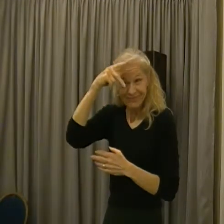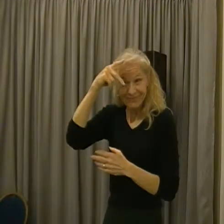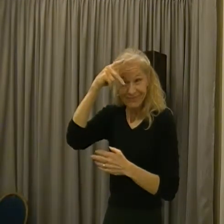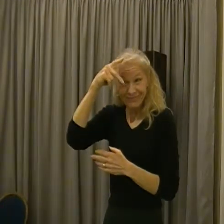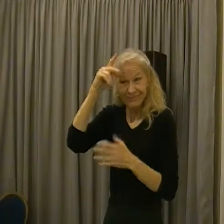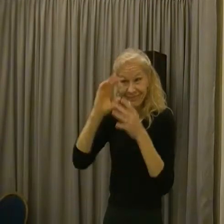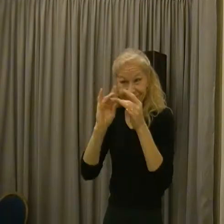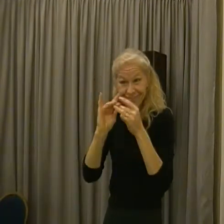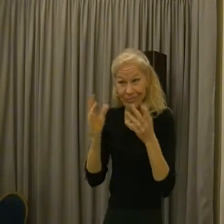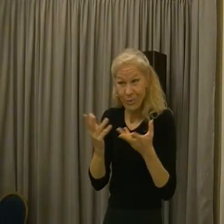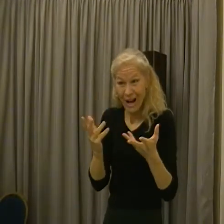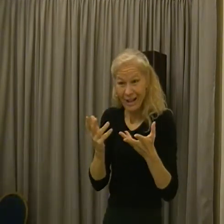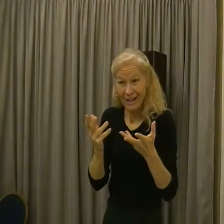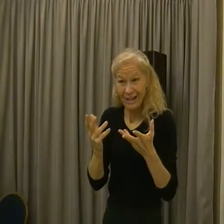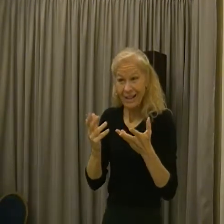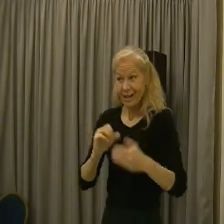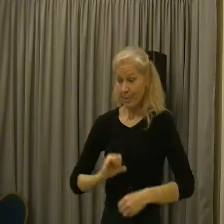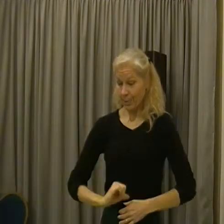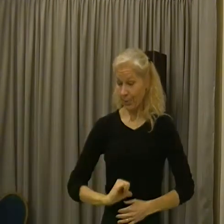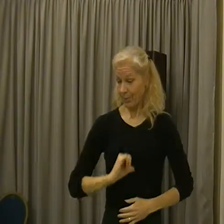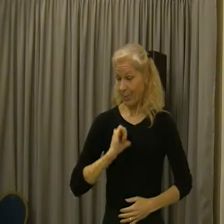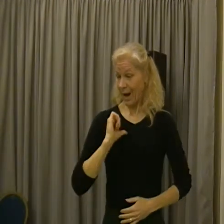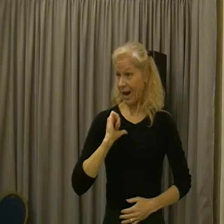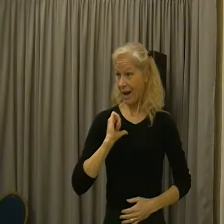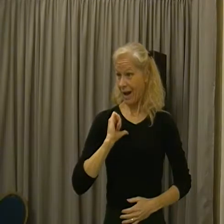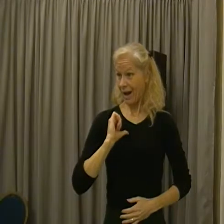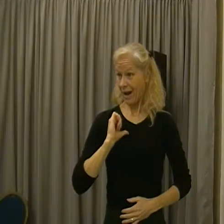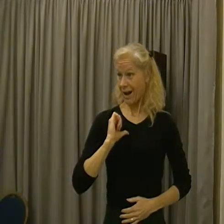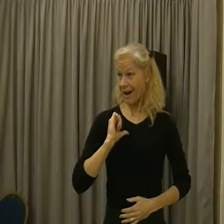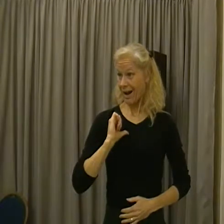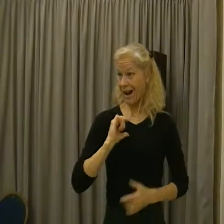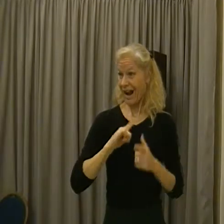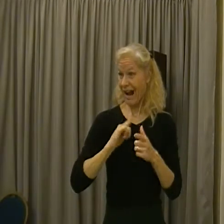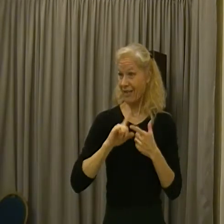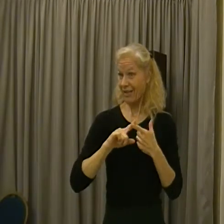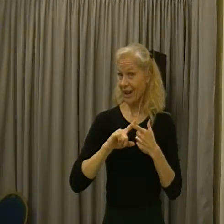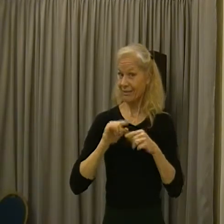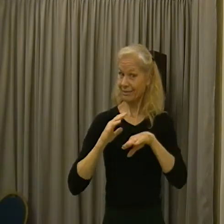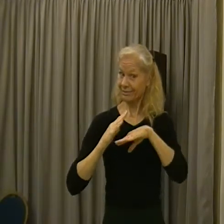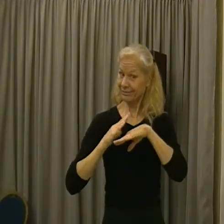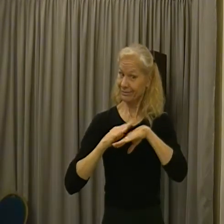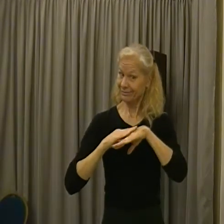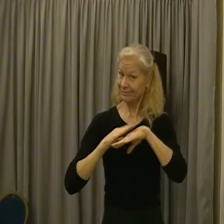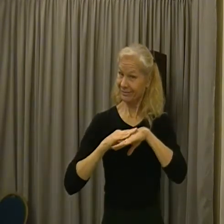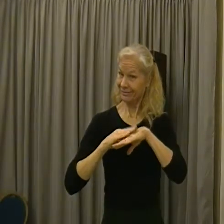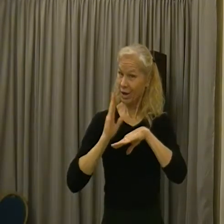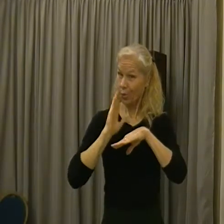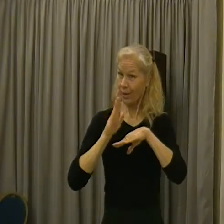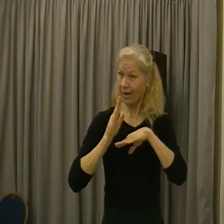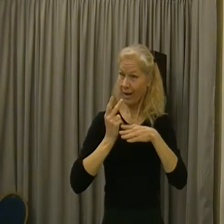where pride takes us. And so God says, don't be careful, don't glory in those things.